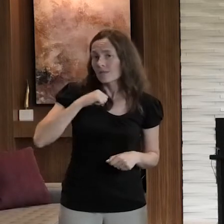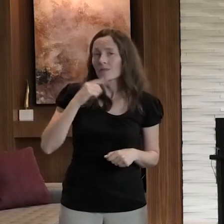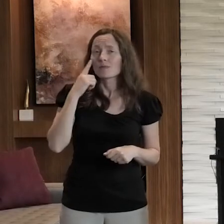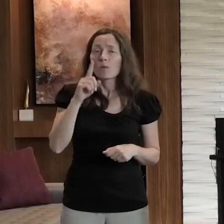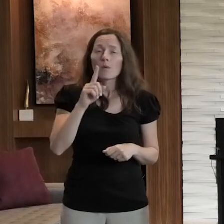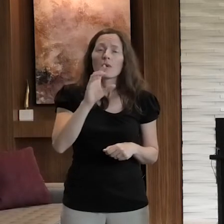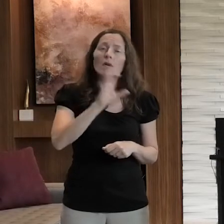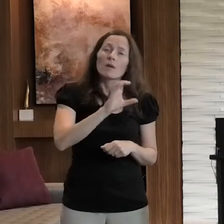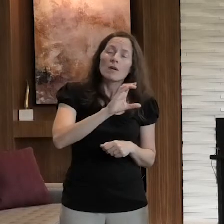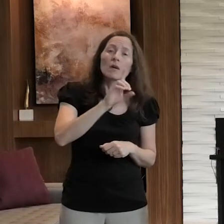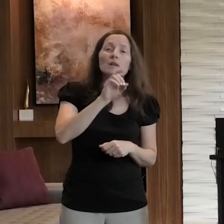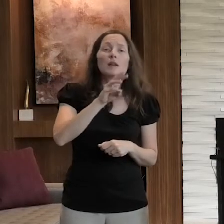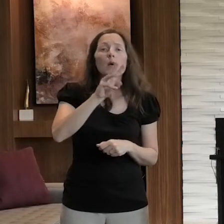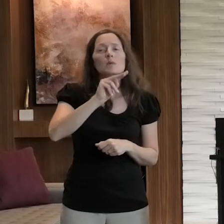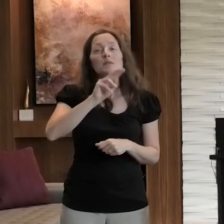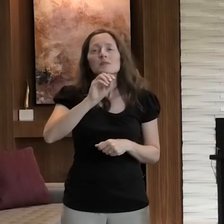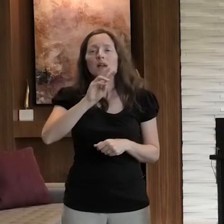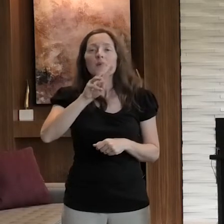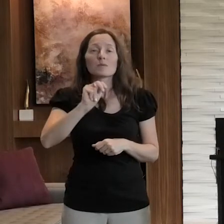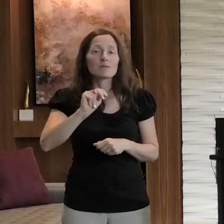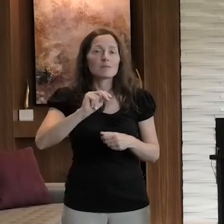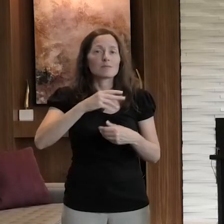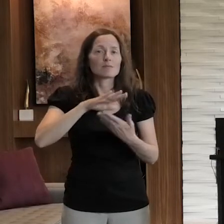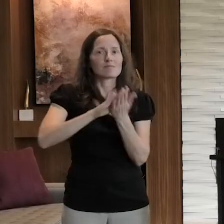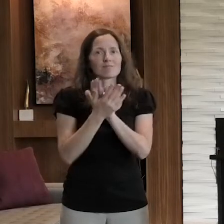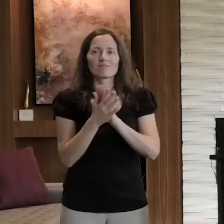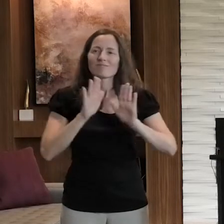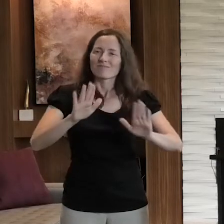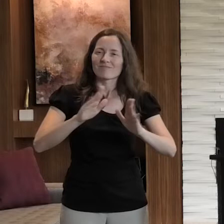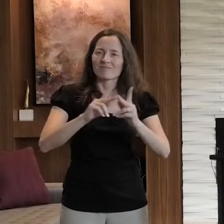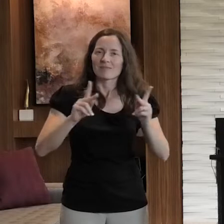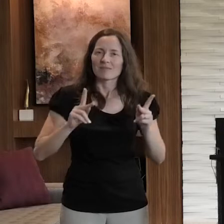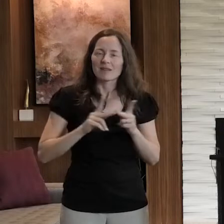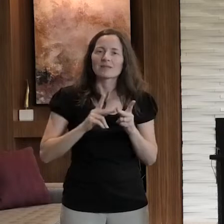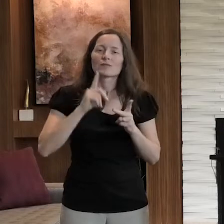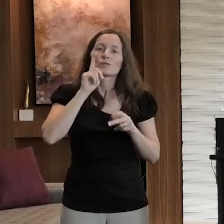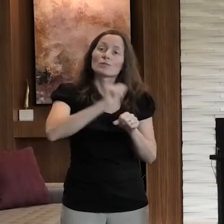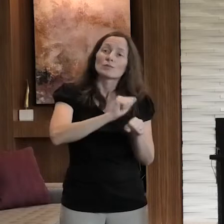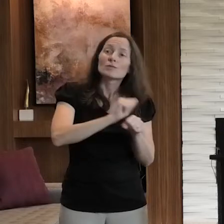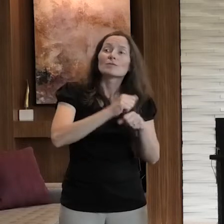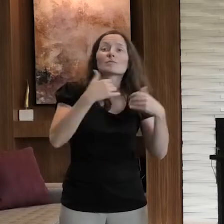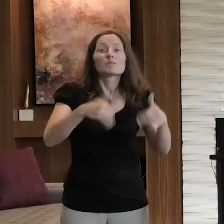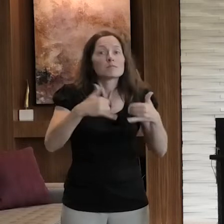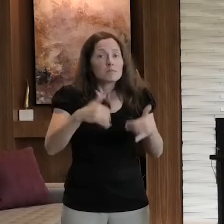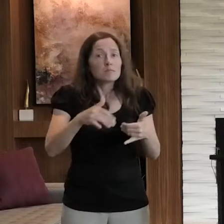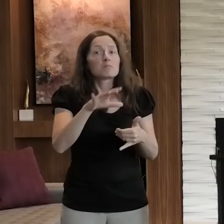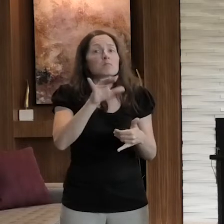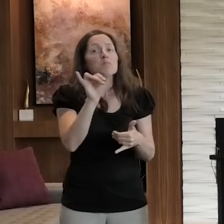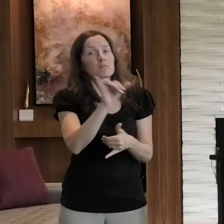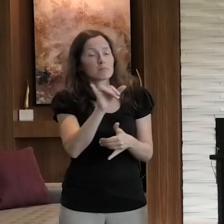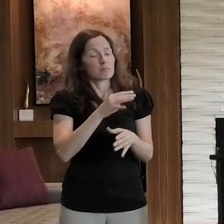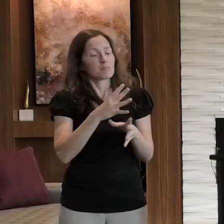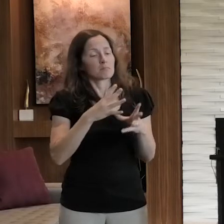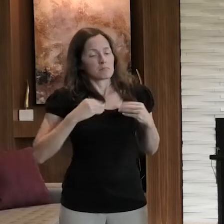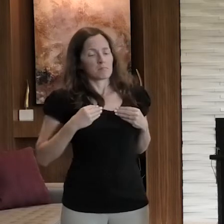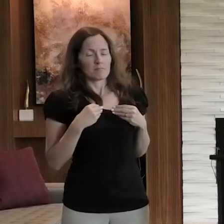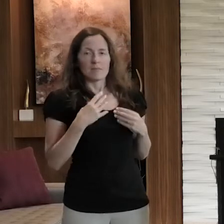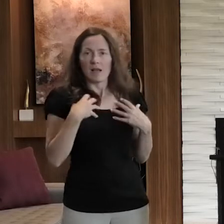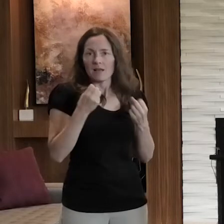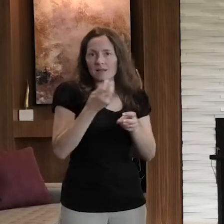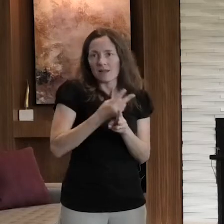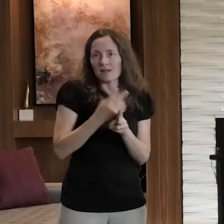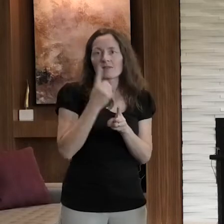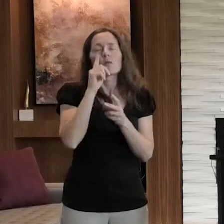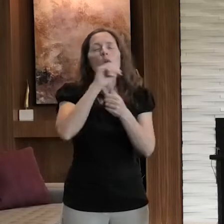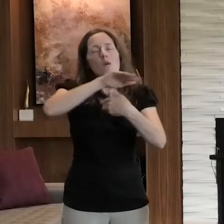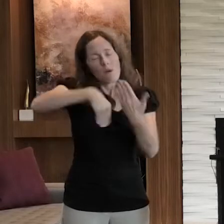Columbia specifically a great place to live, work, play, and receive health care, and now for everyone.